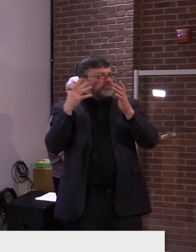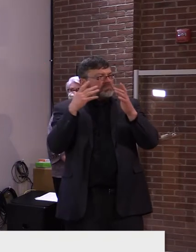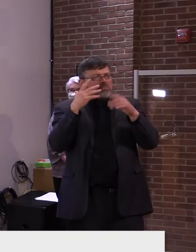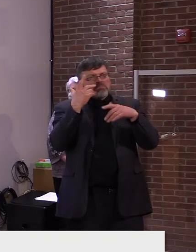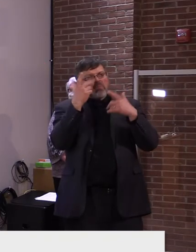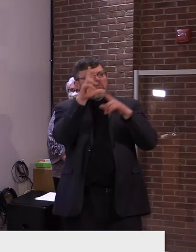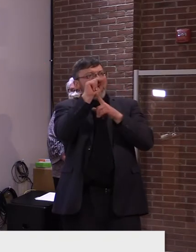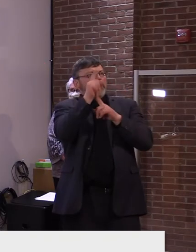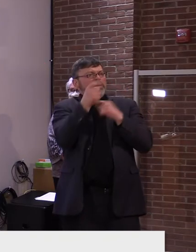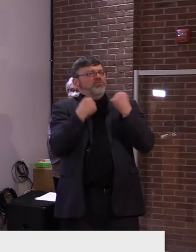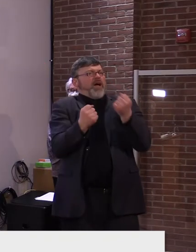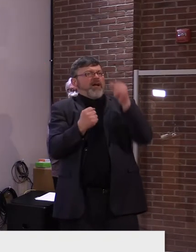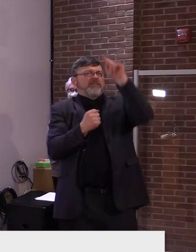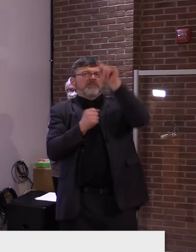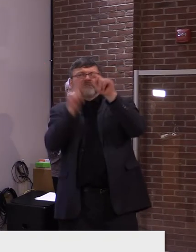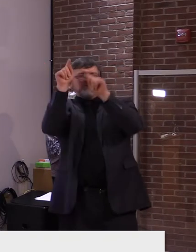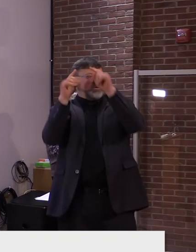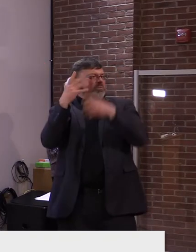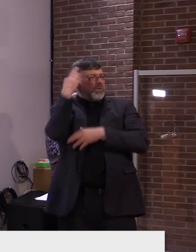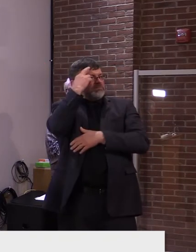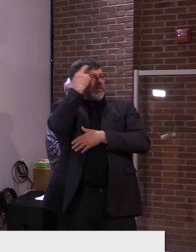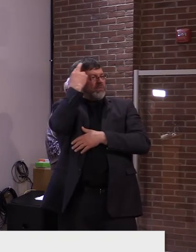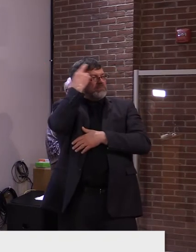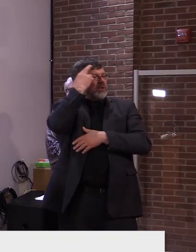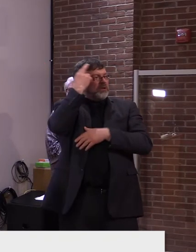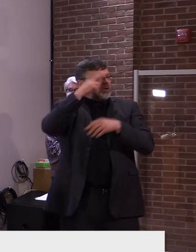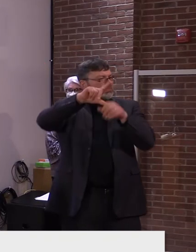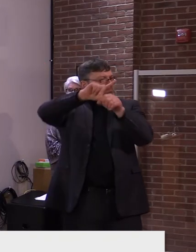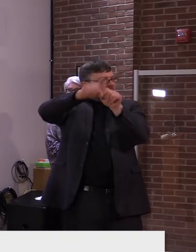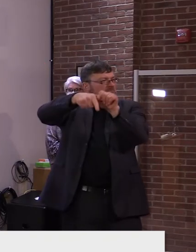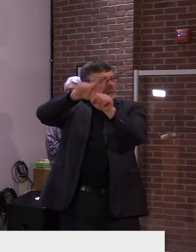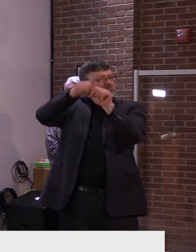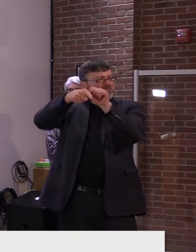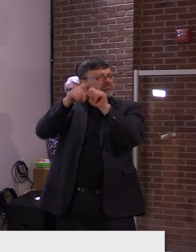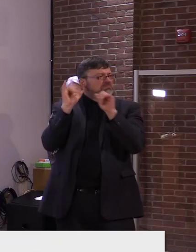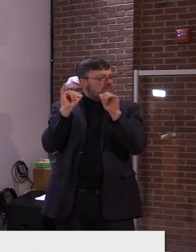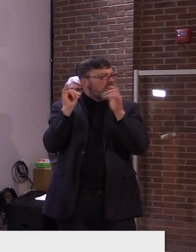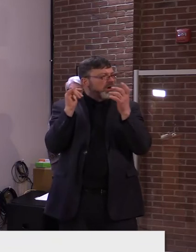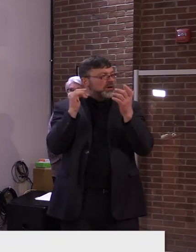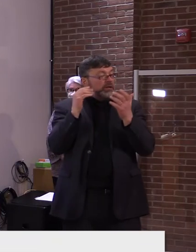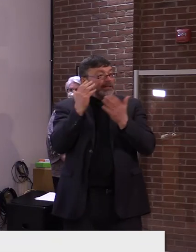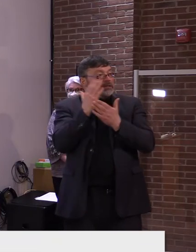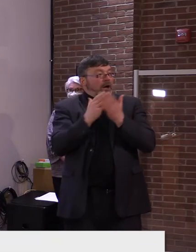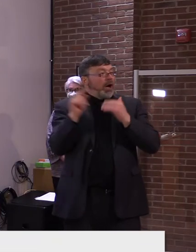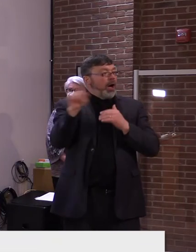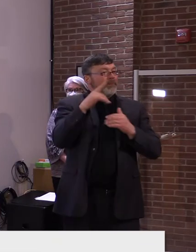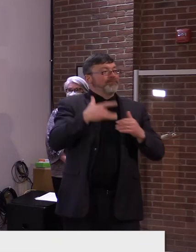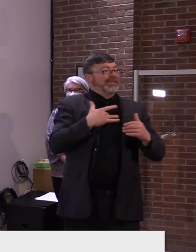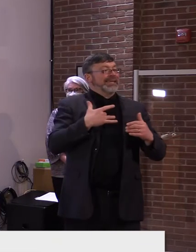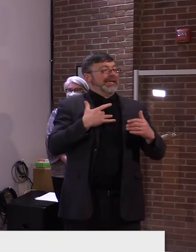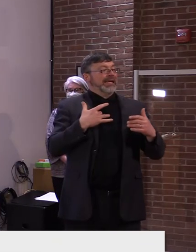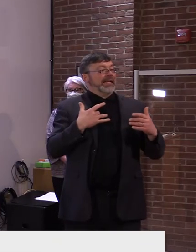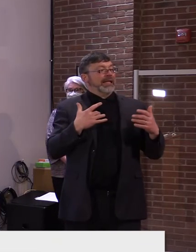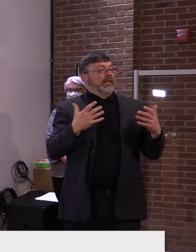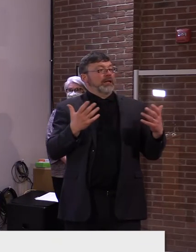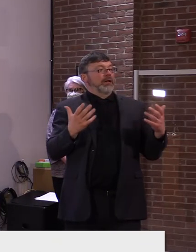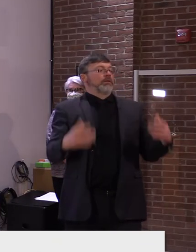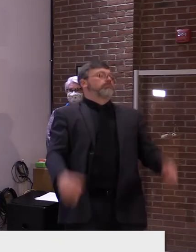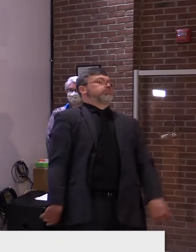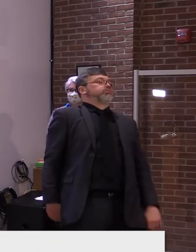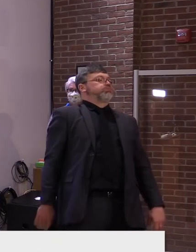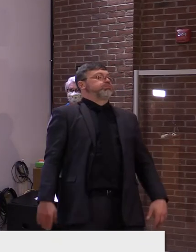to people. And some people just feel that the communications aspect of where these are